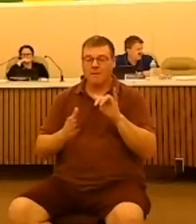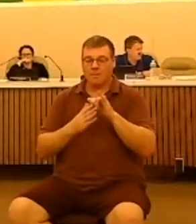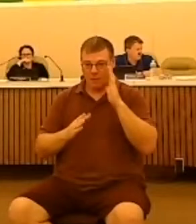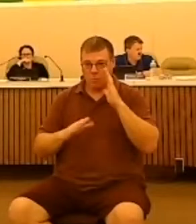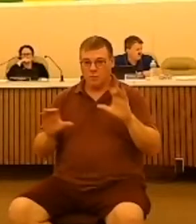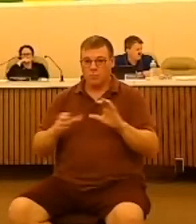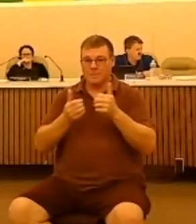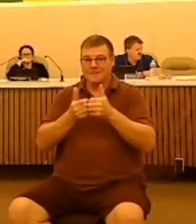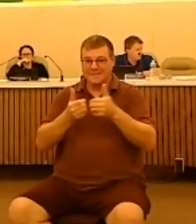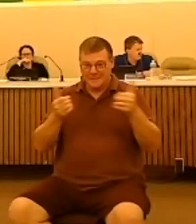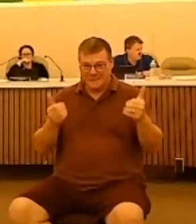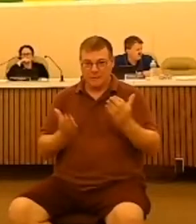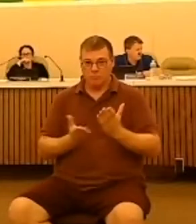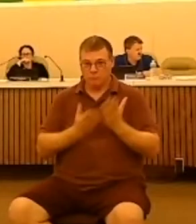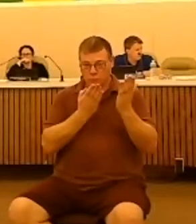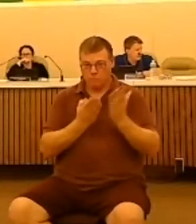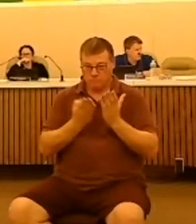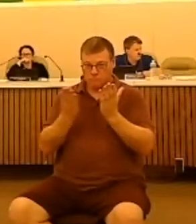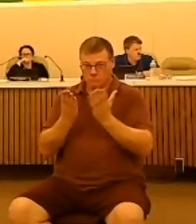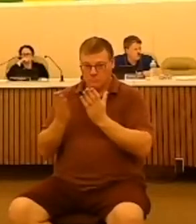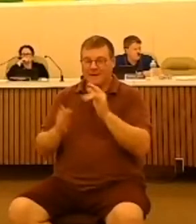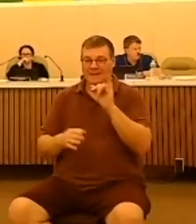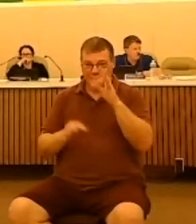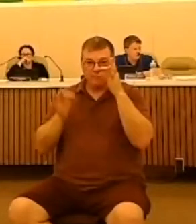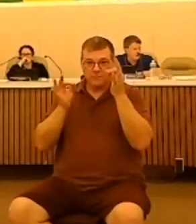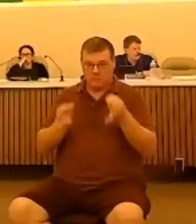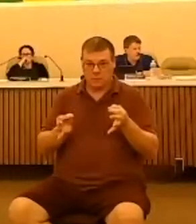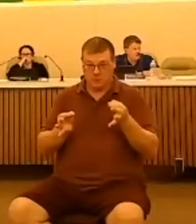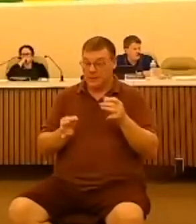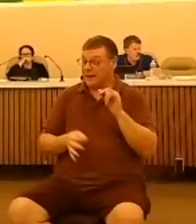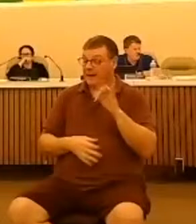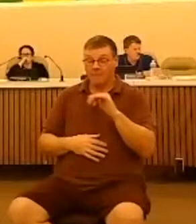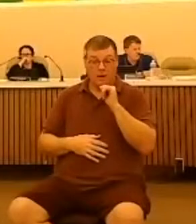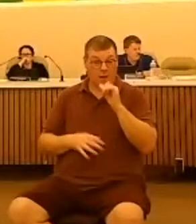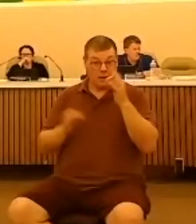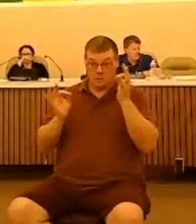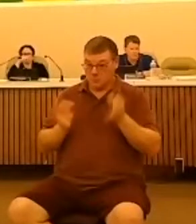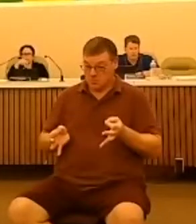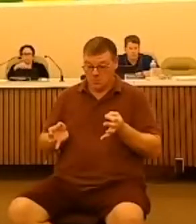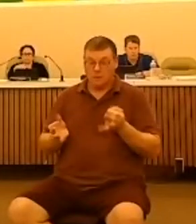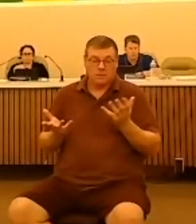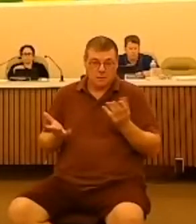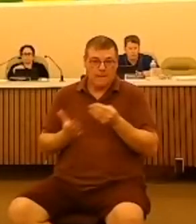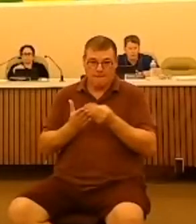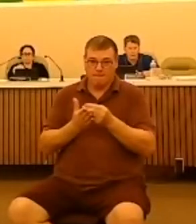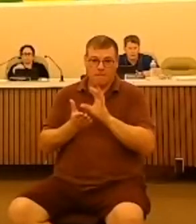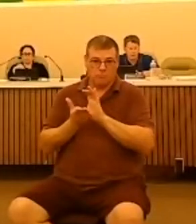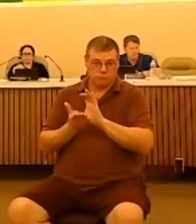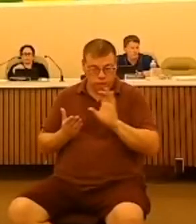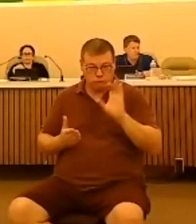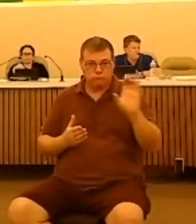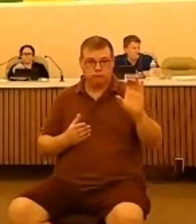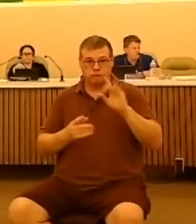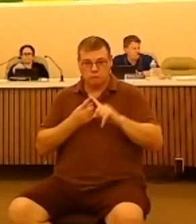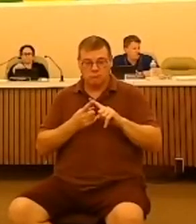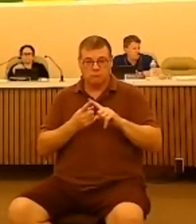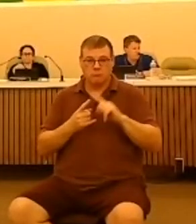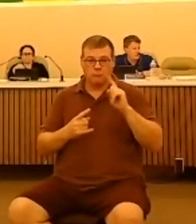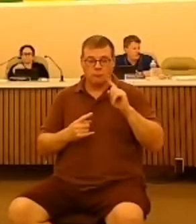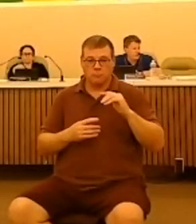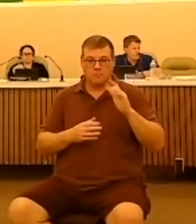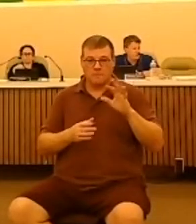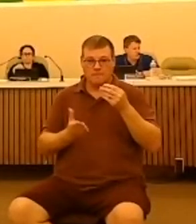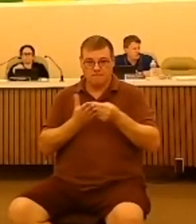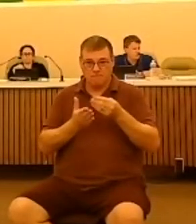by separate resolution if we decide to enact them. If we decide not to enact them, the funds would just roll back into the